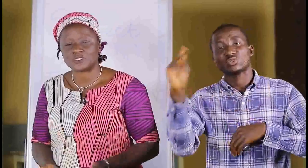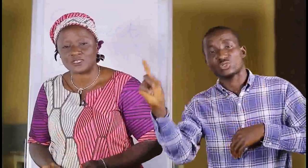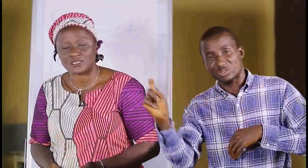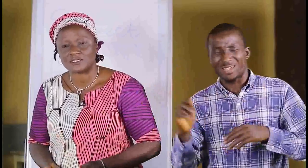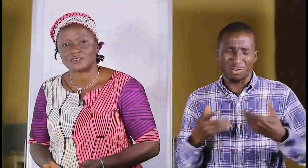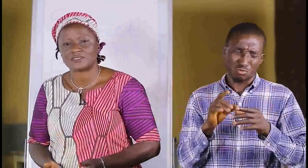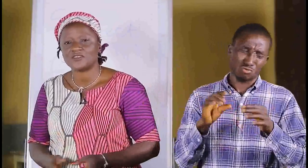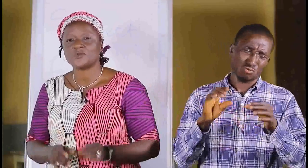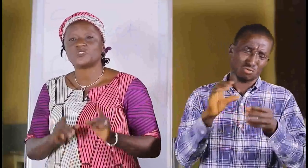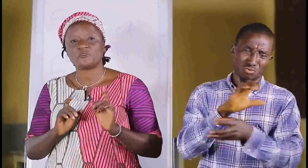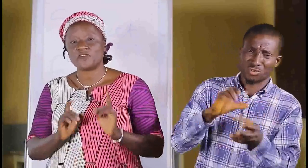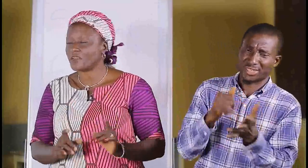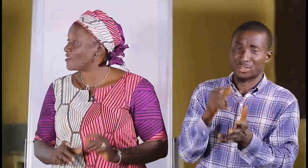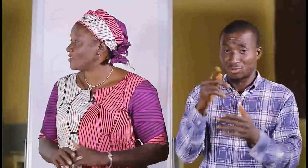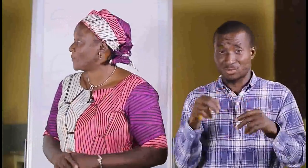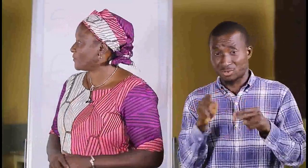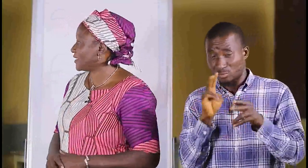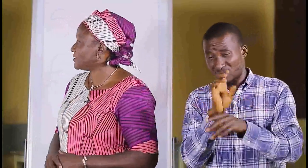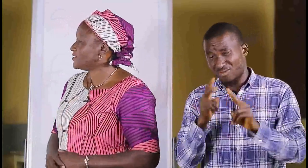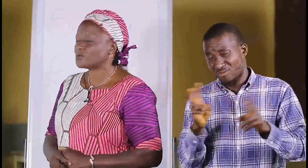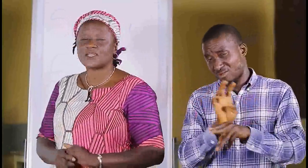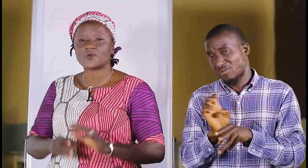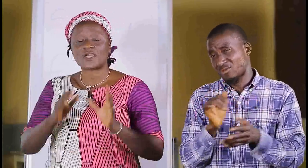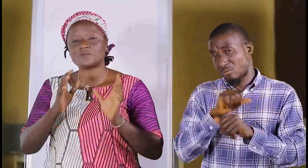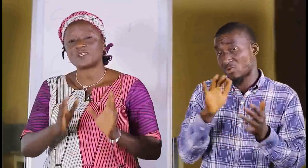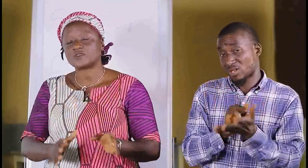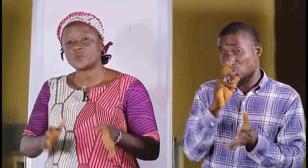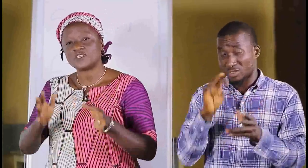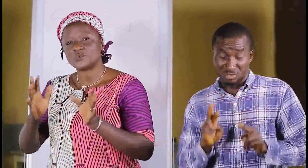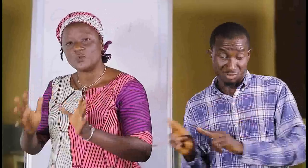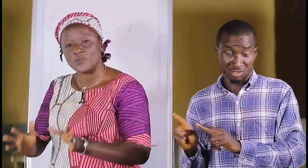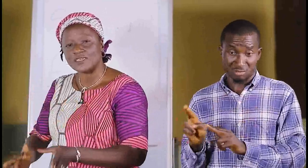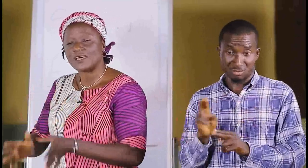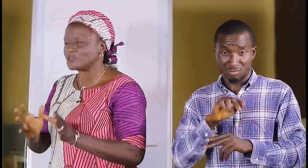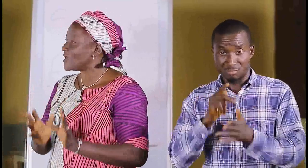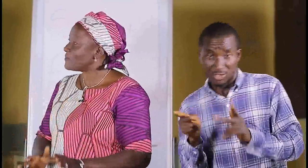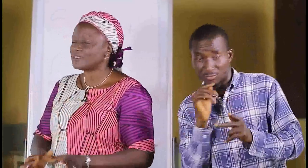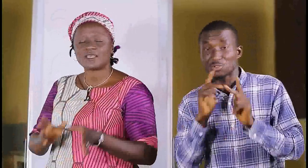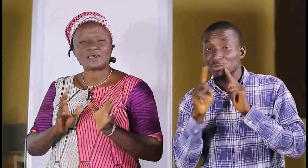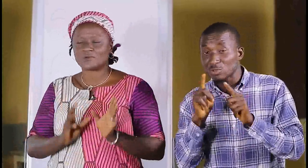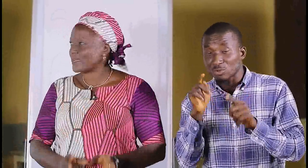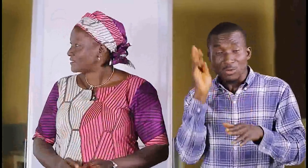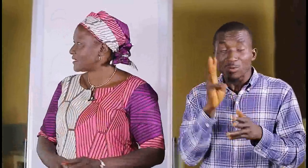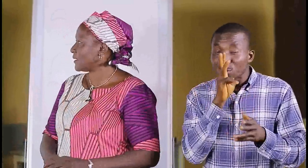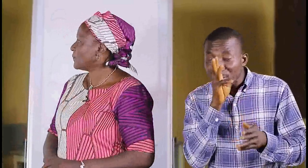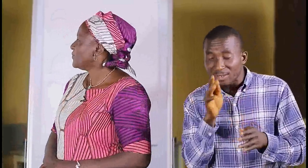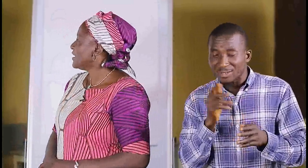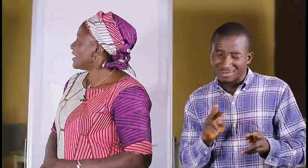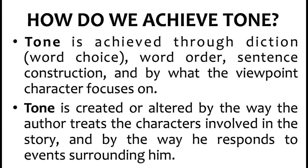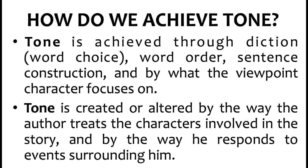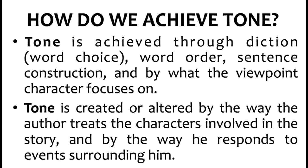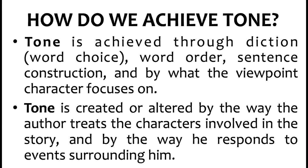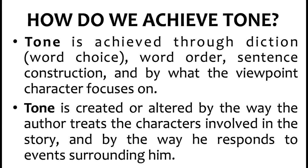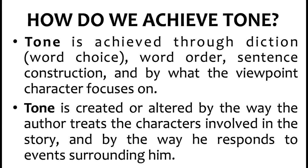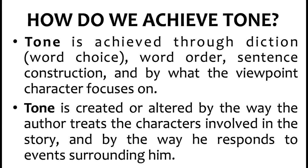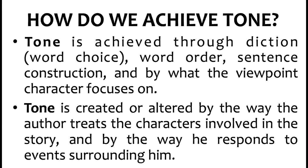construct your sentences? You need to be very careful about that so that the right part of speech will be at the right place at the right time.